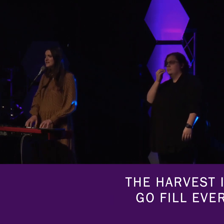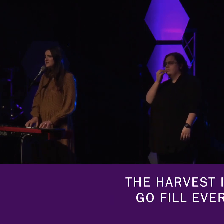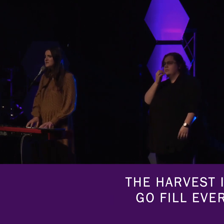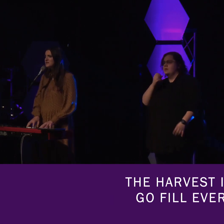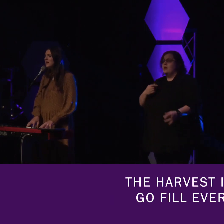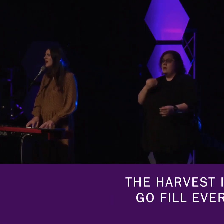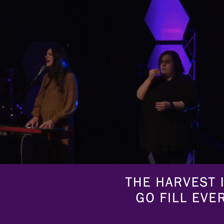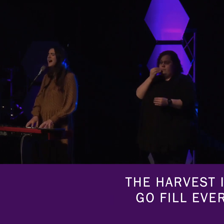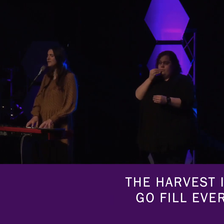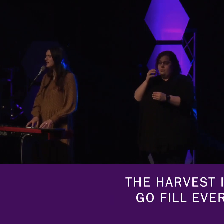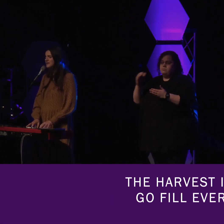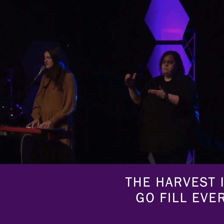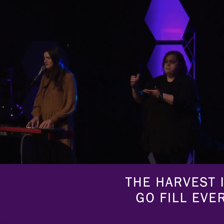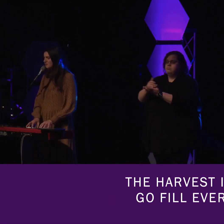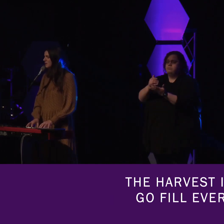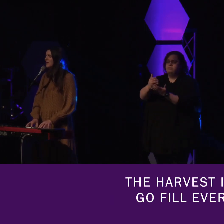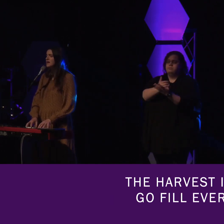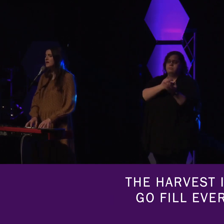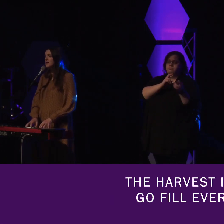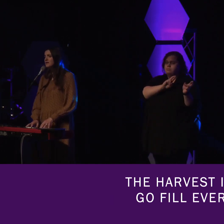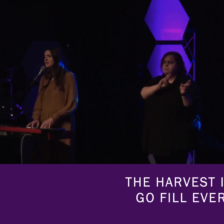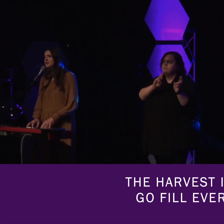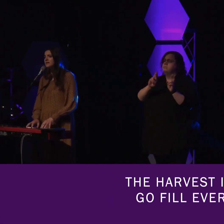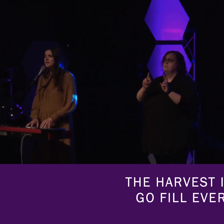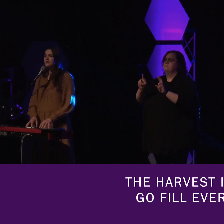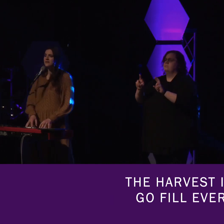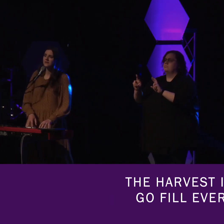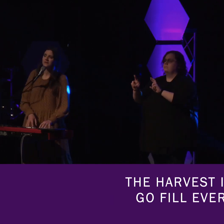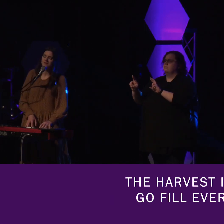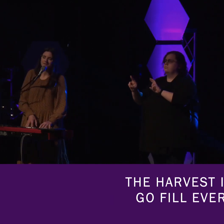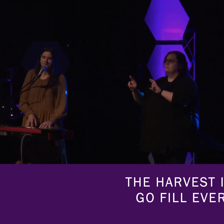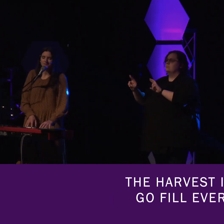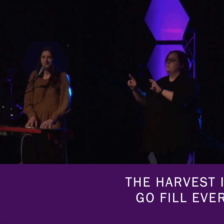feed. The harvest is ready.